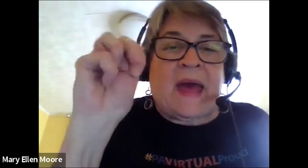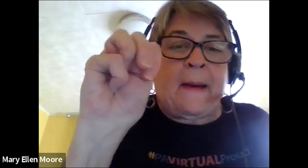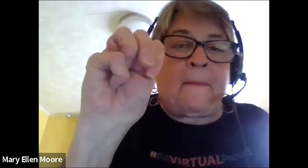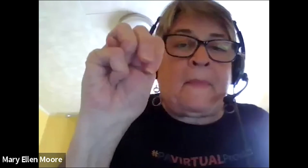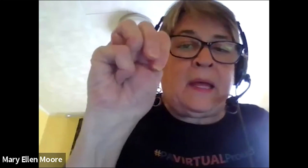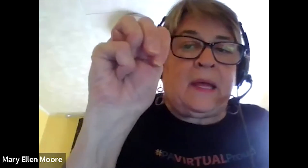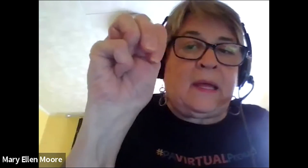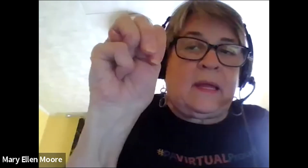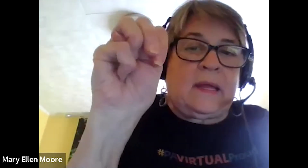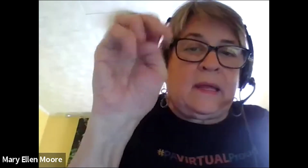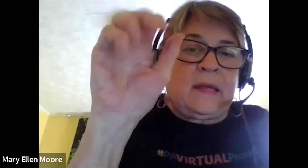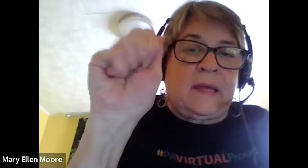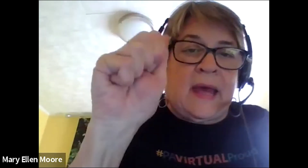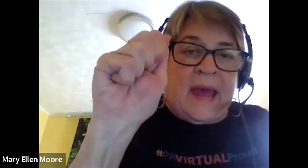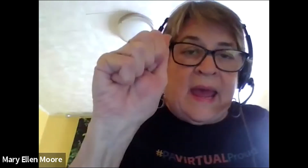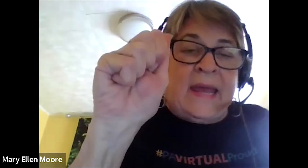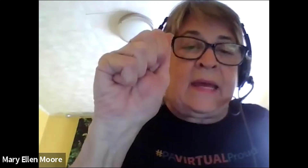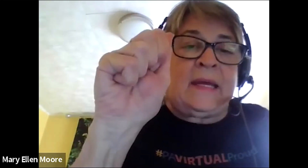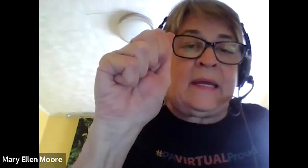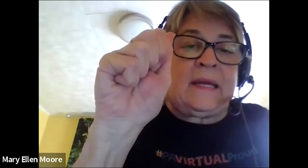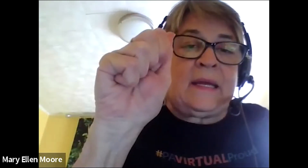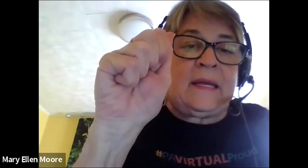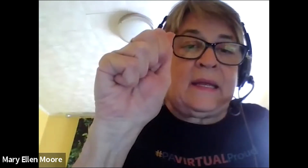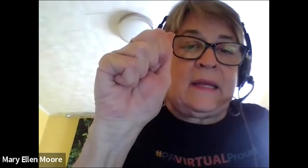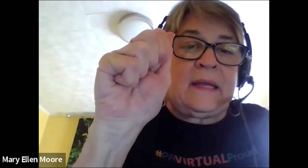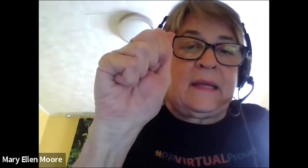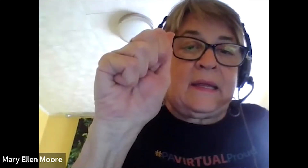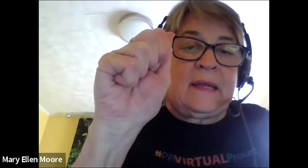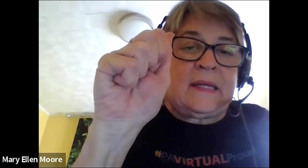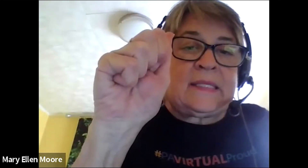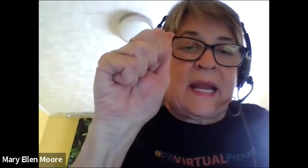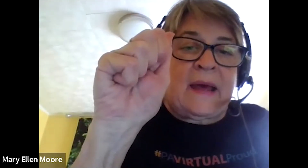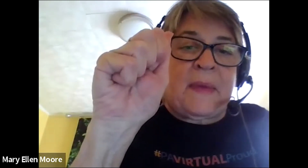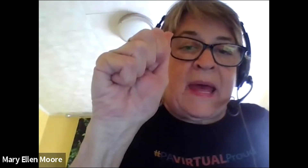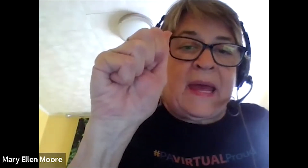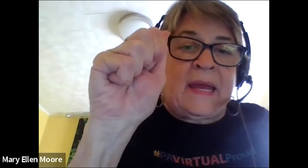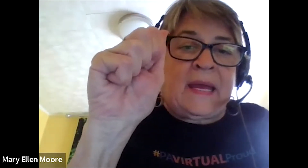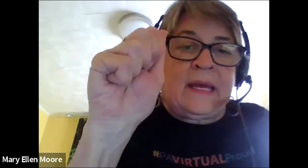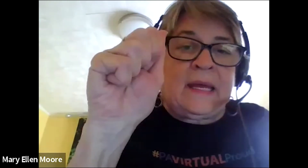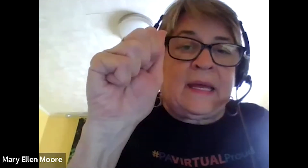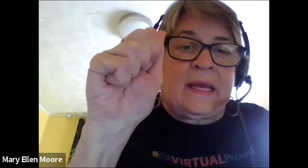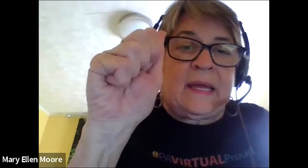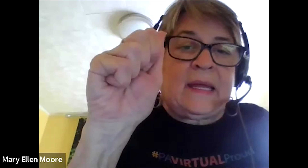M, A. Is it M, A?